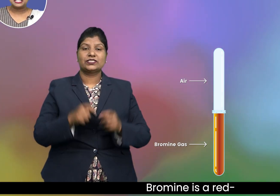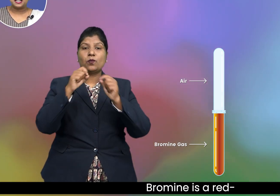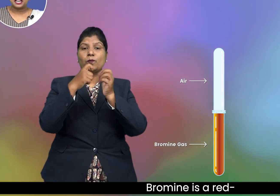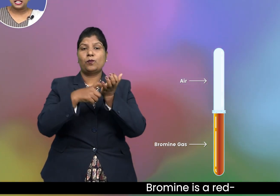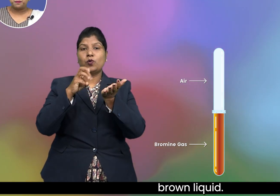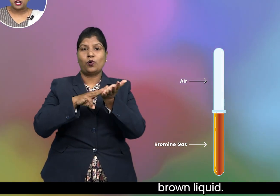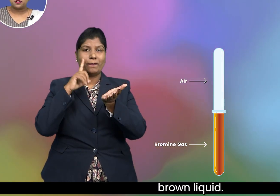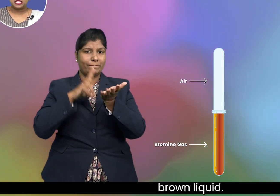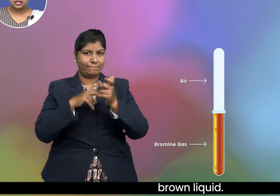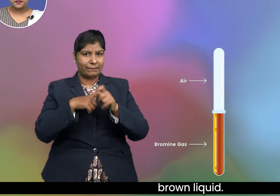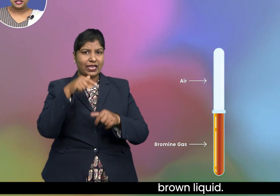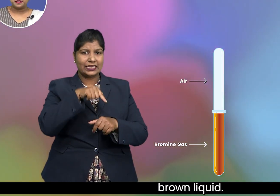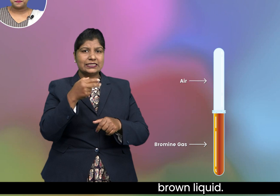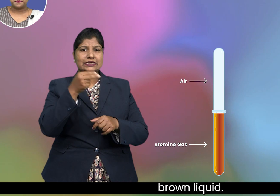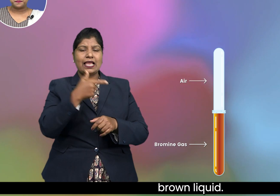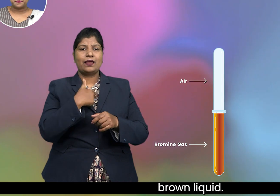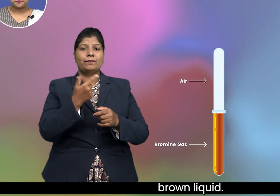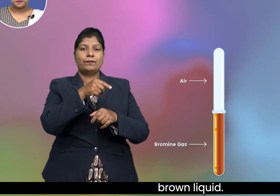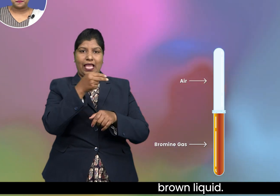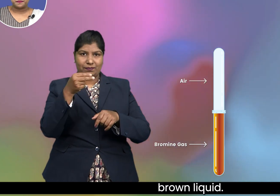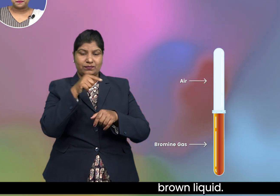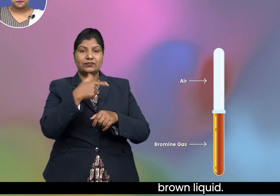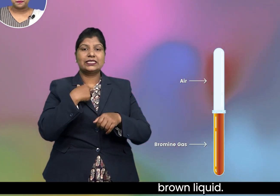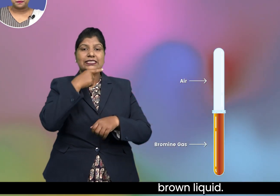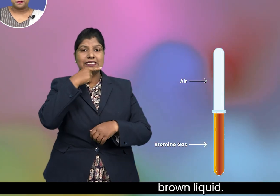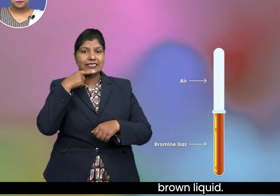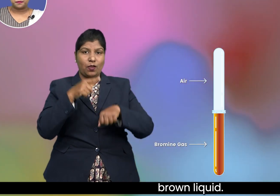Bromine is a red-brown liquid.